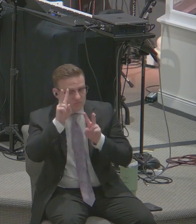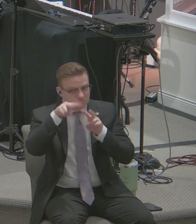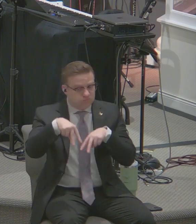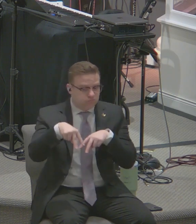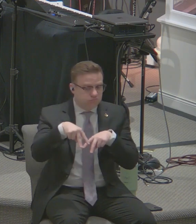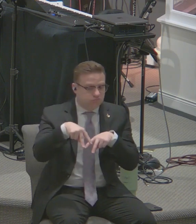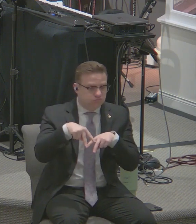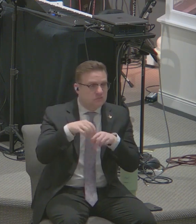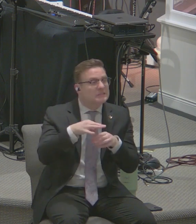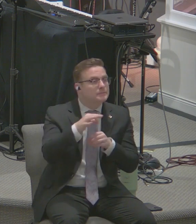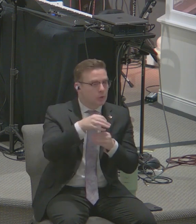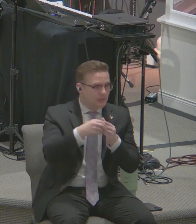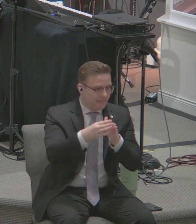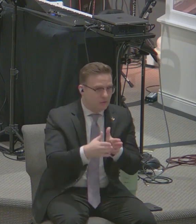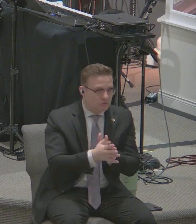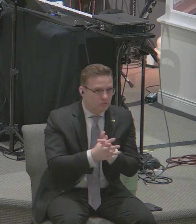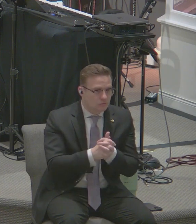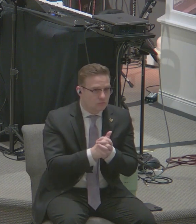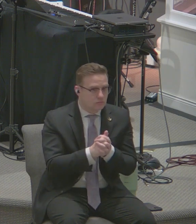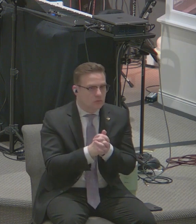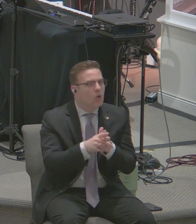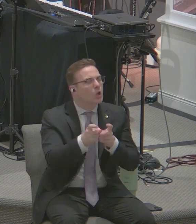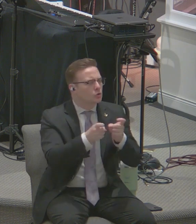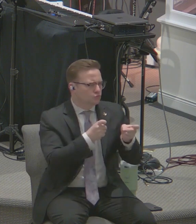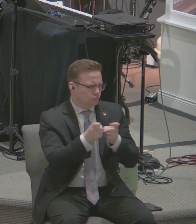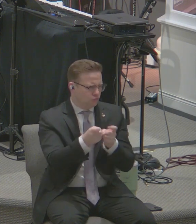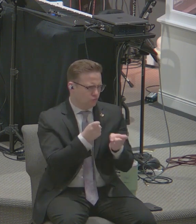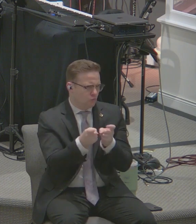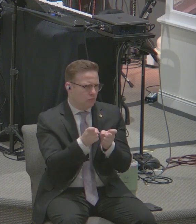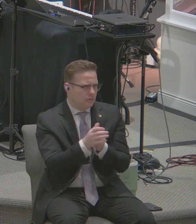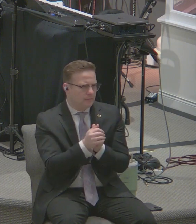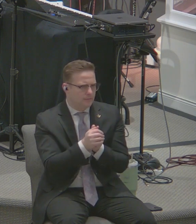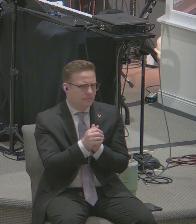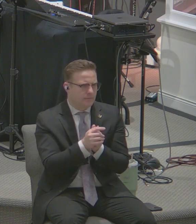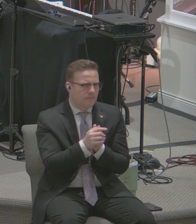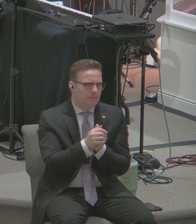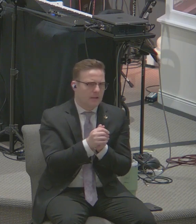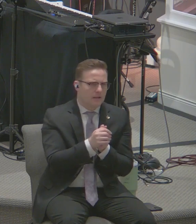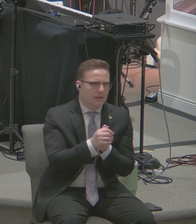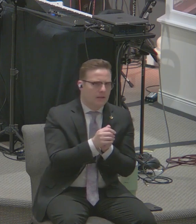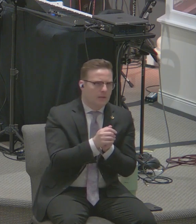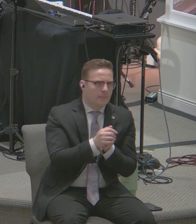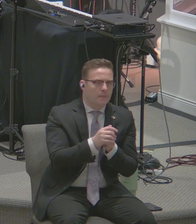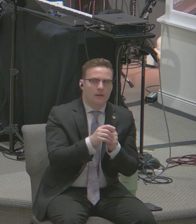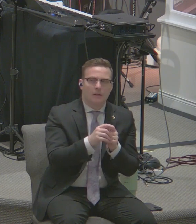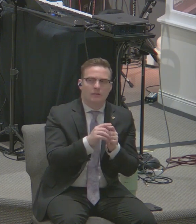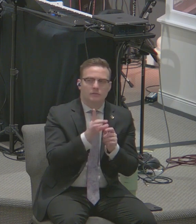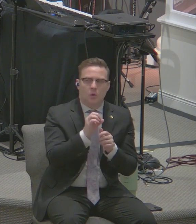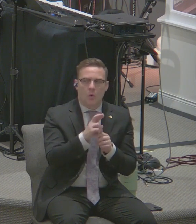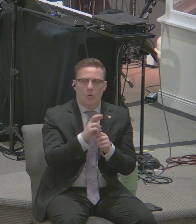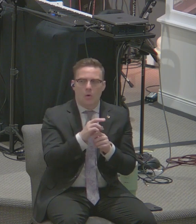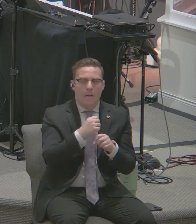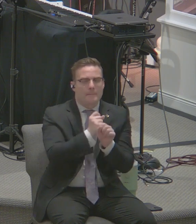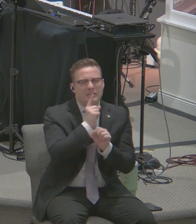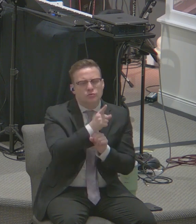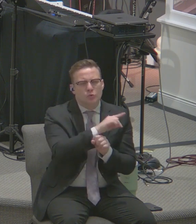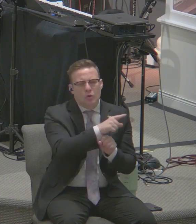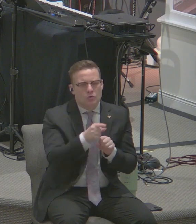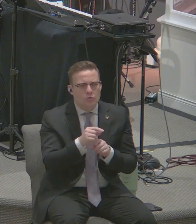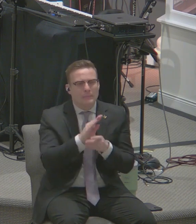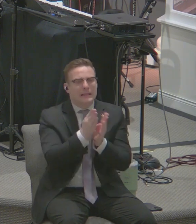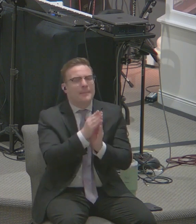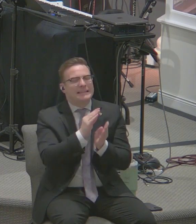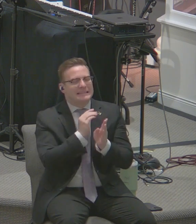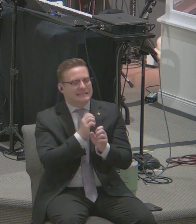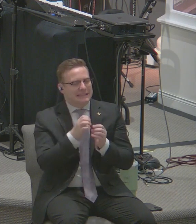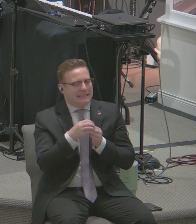domineering spiritual leaders. Not domineering over those in your charge, but being examples to the